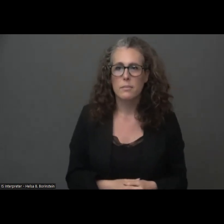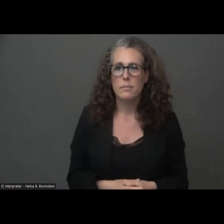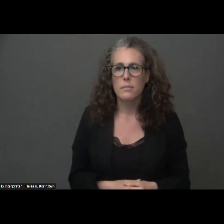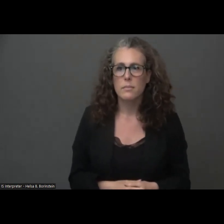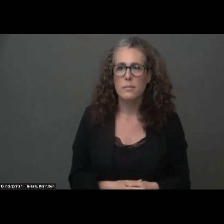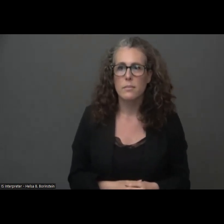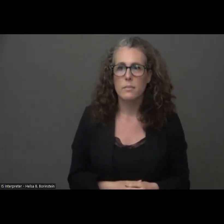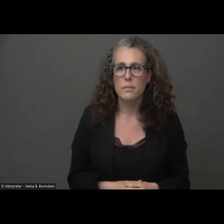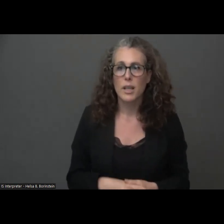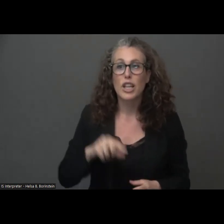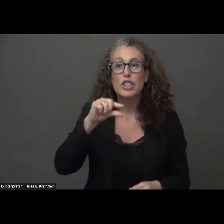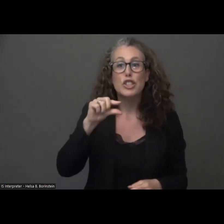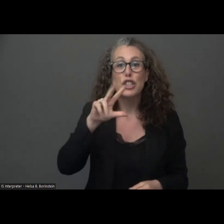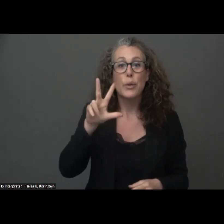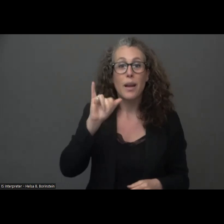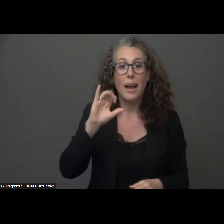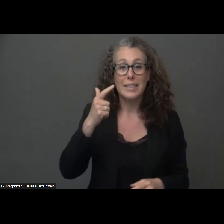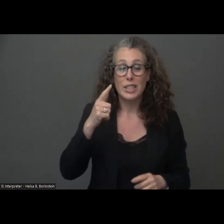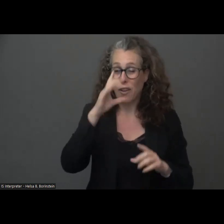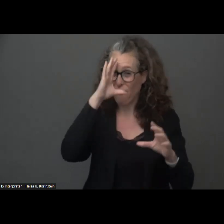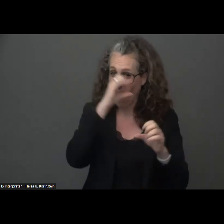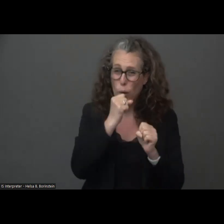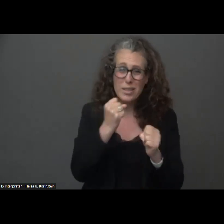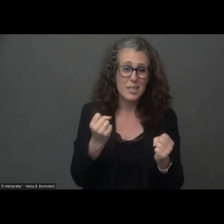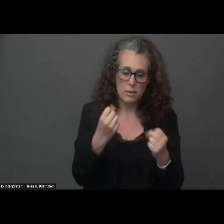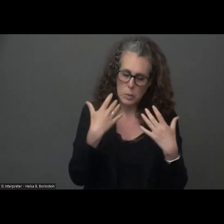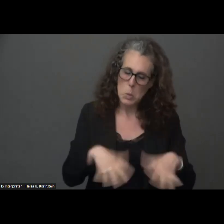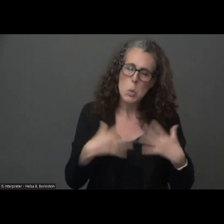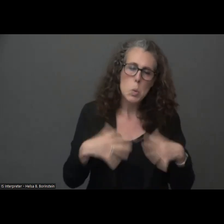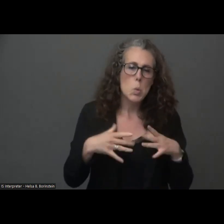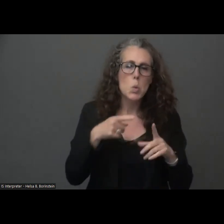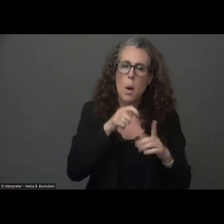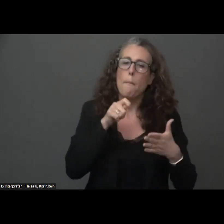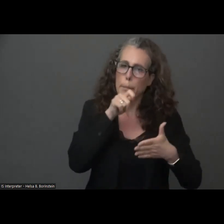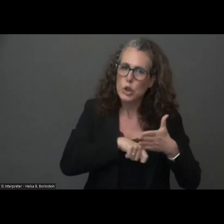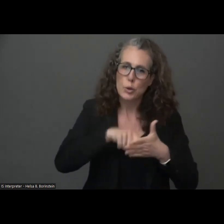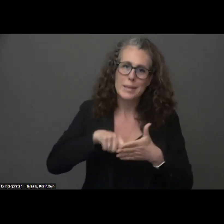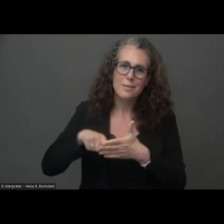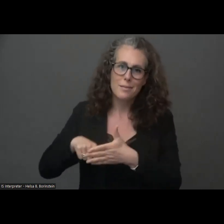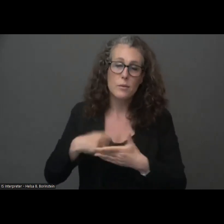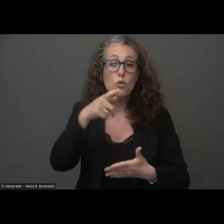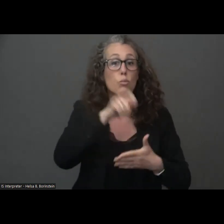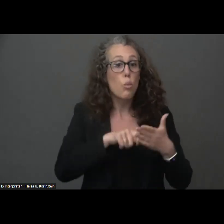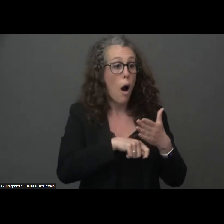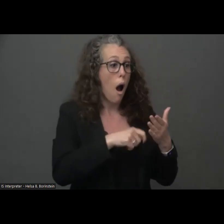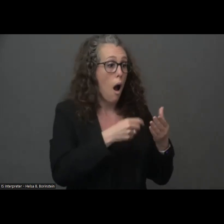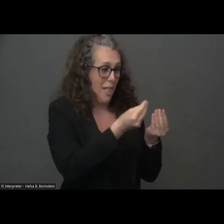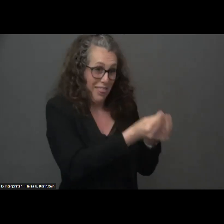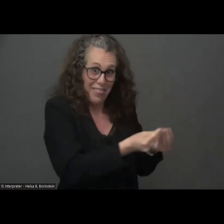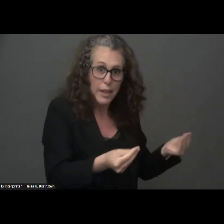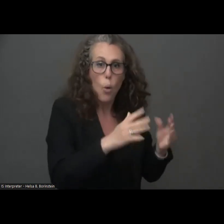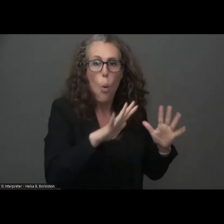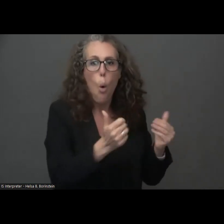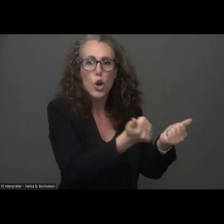focused on is this procurement area, and buying products and services that are not inclusive to